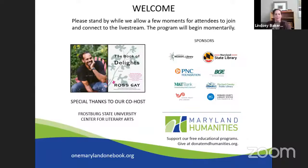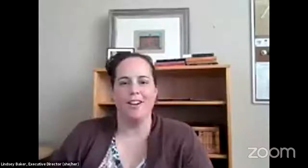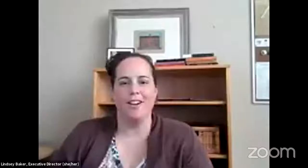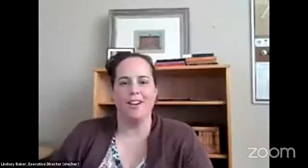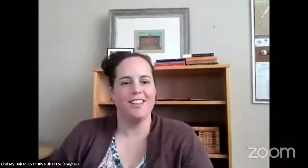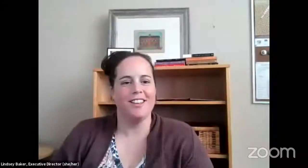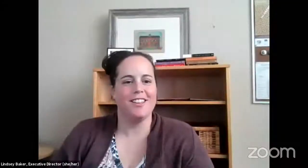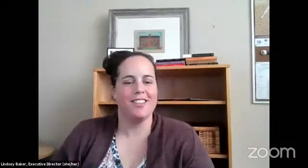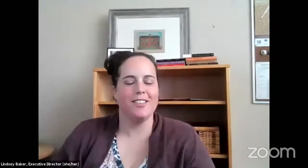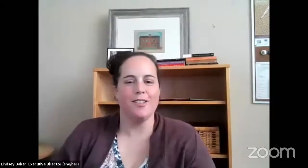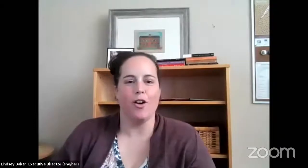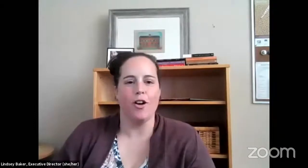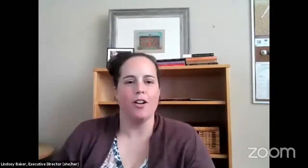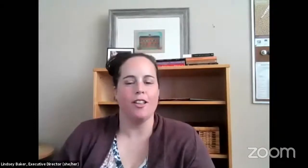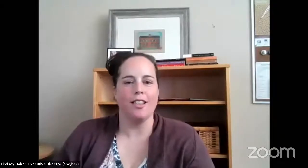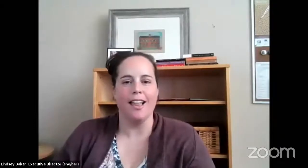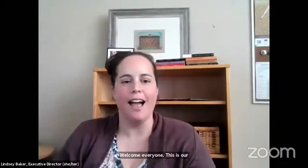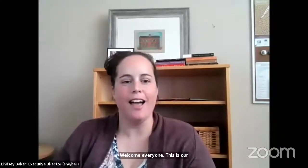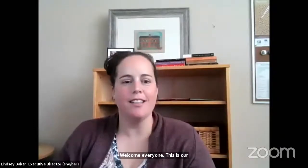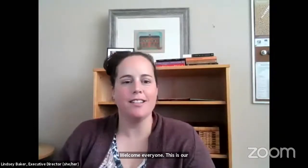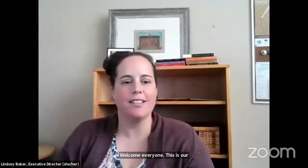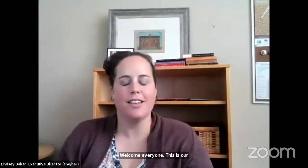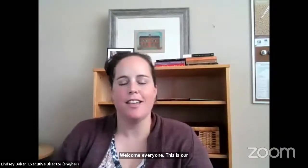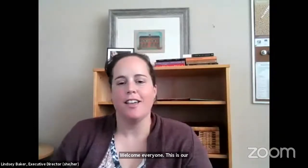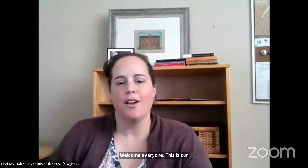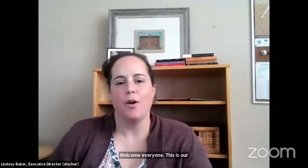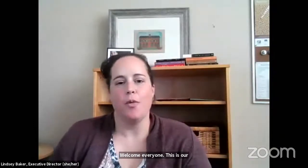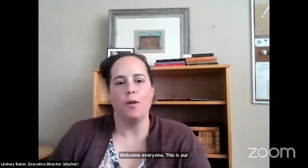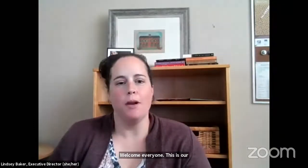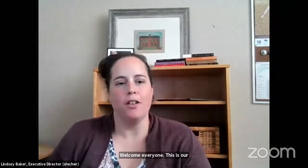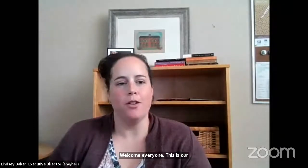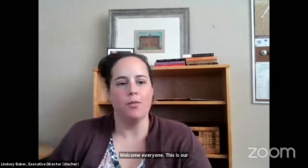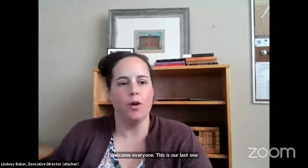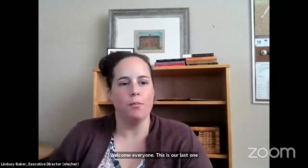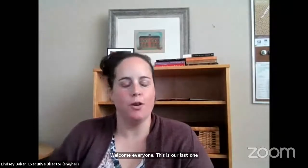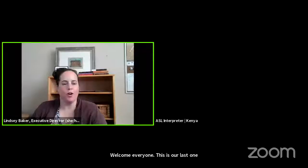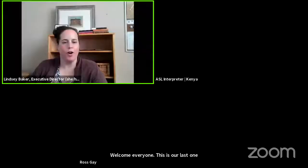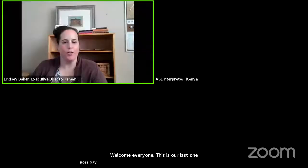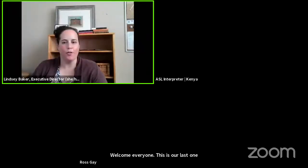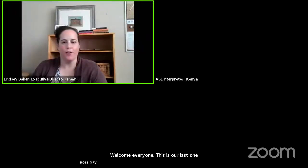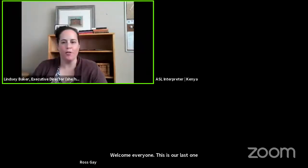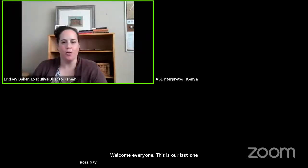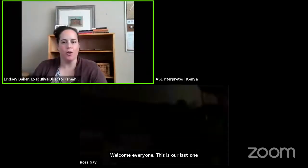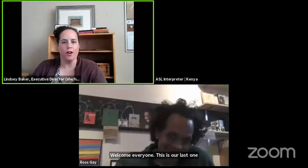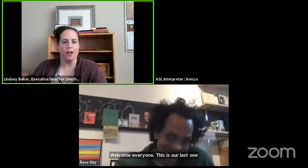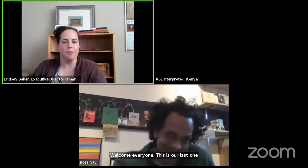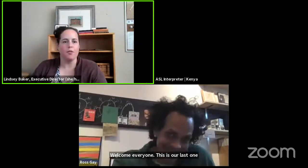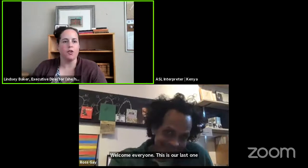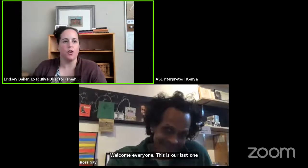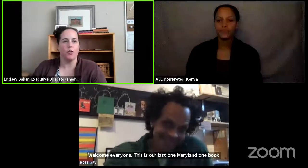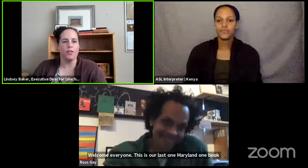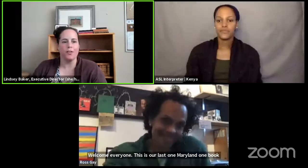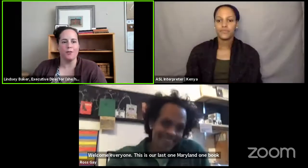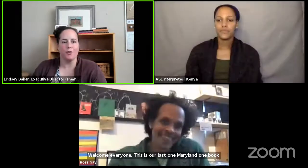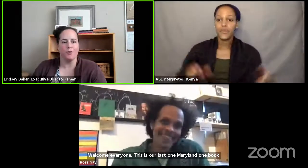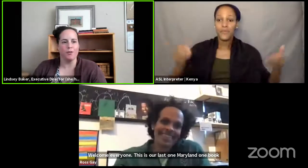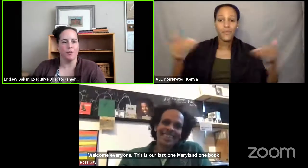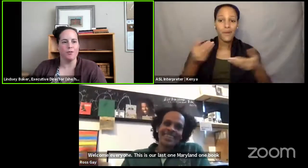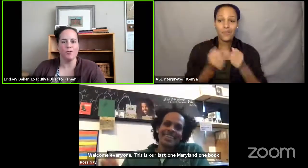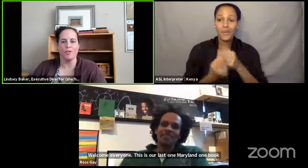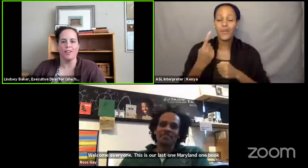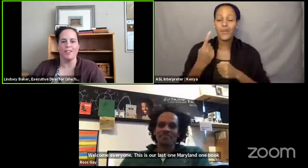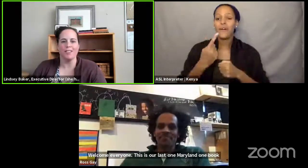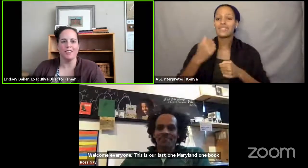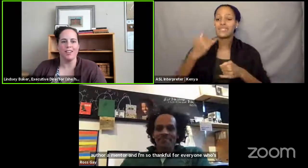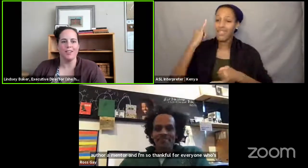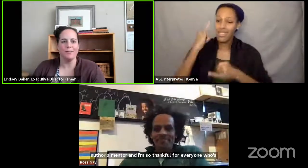Welcome, everyone. This is our last One Maryland, One Book author event tour, and I'm so thankful for